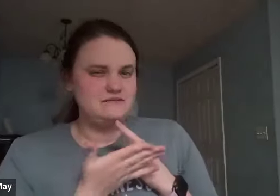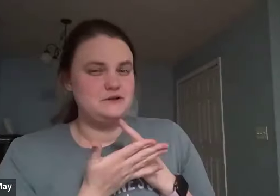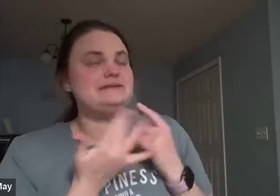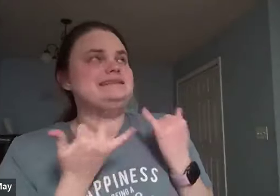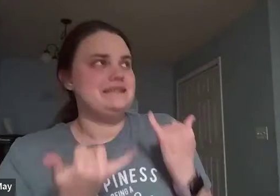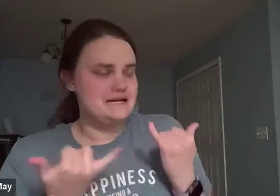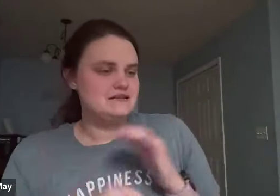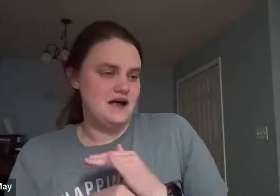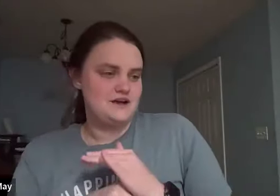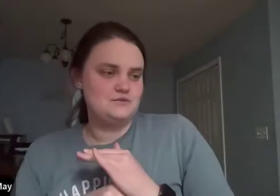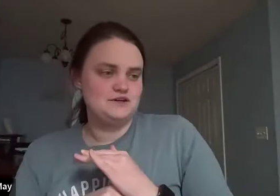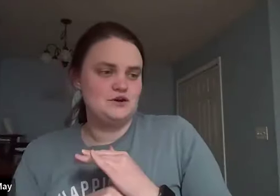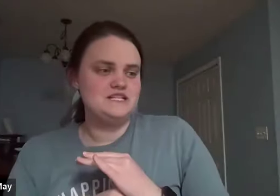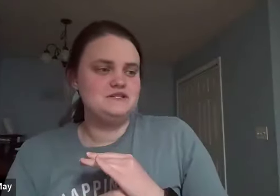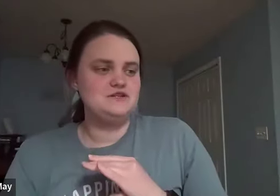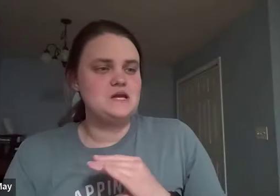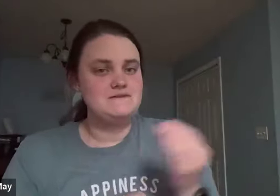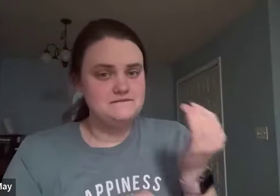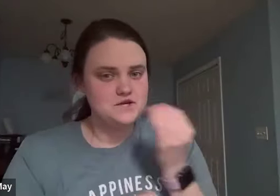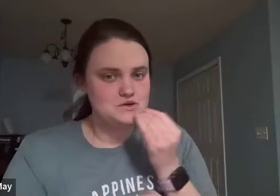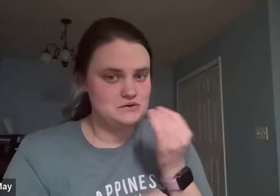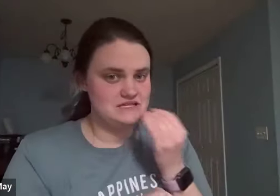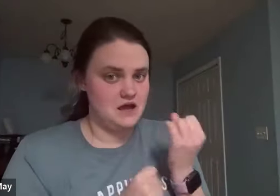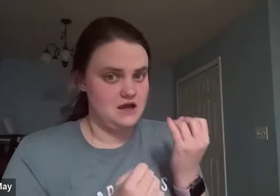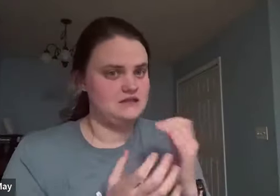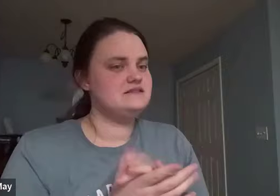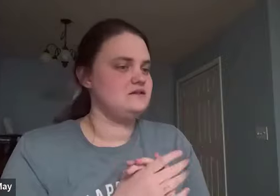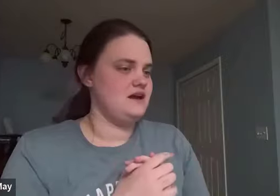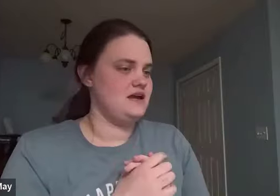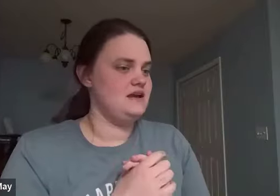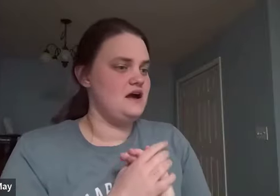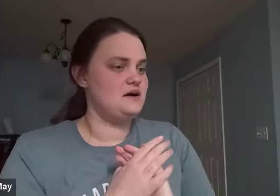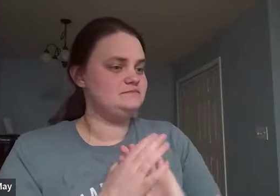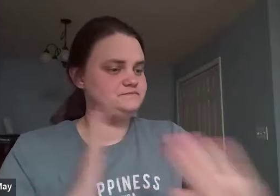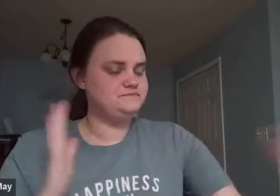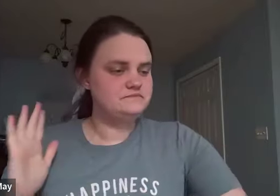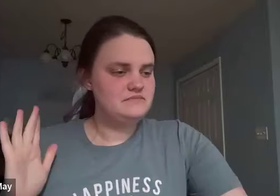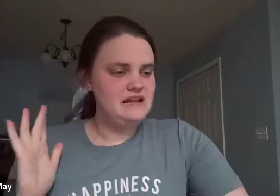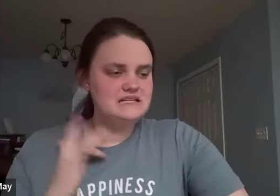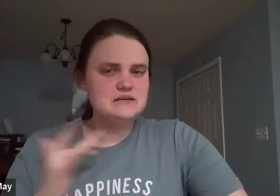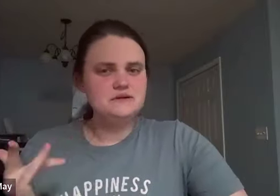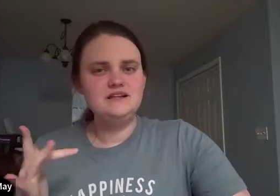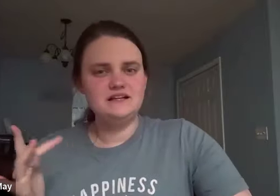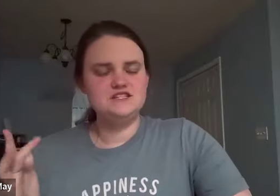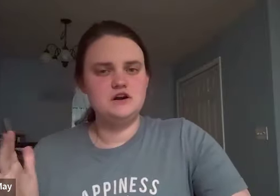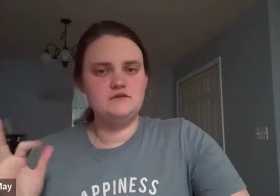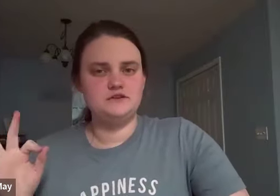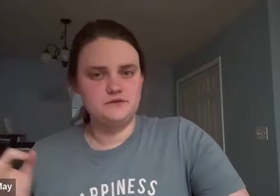for tonight's class, we are going to be doing food signs, okay? I typically like to start off with the